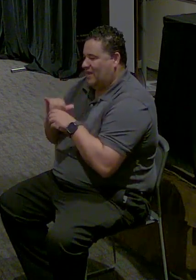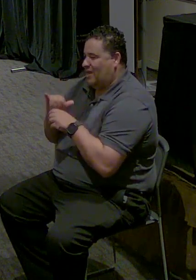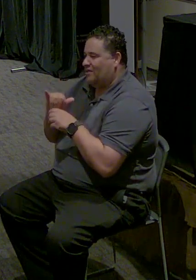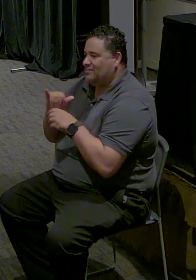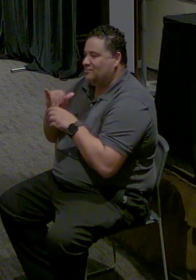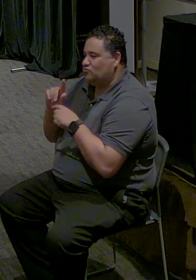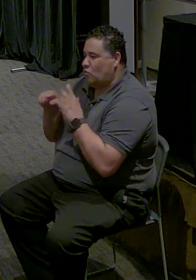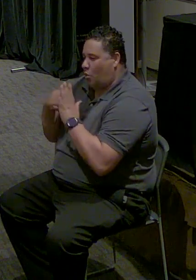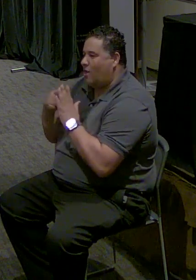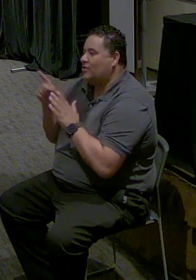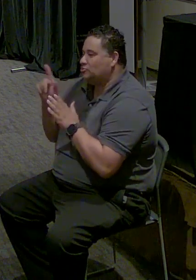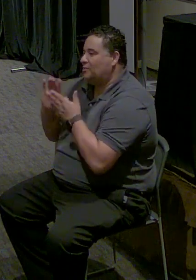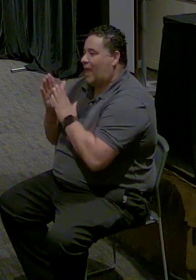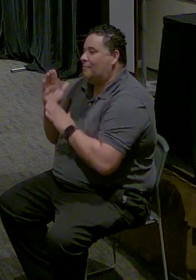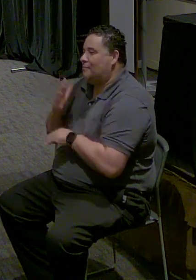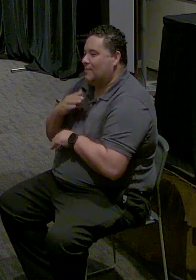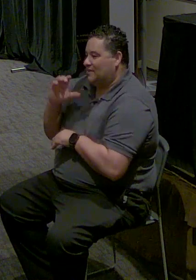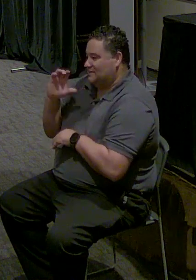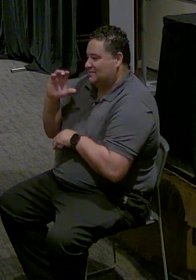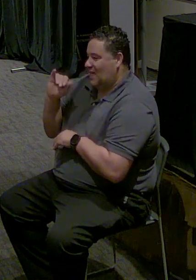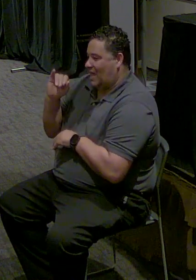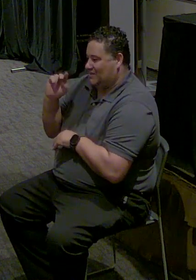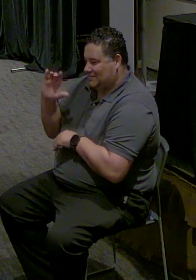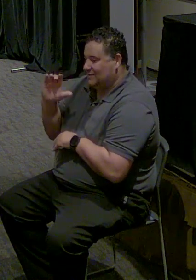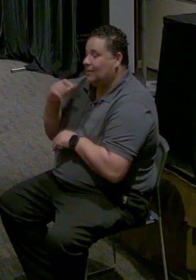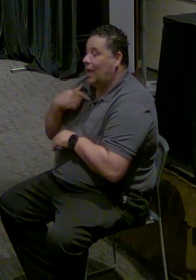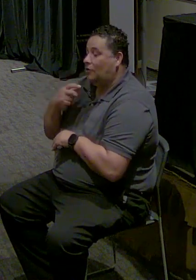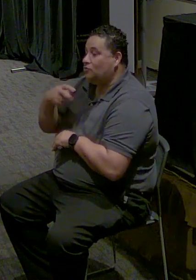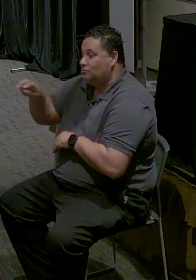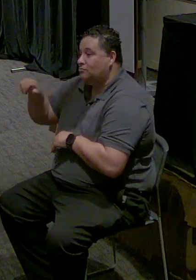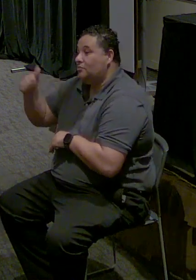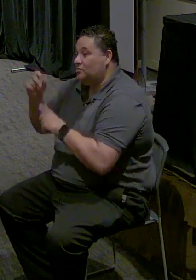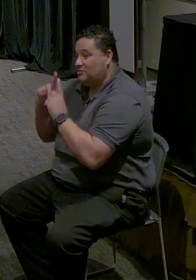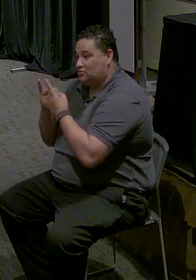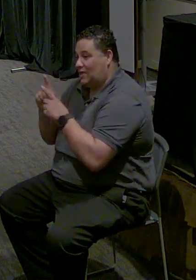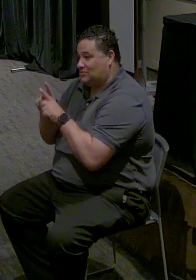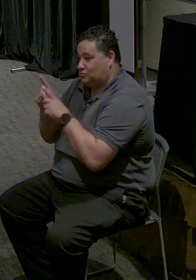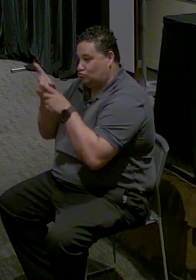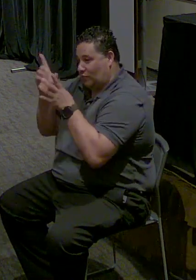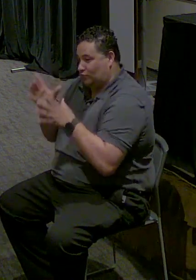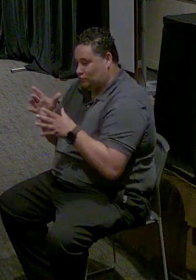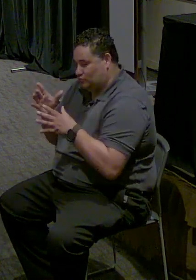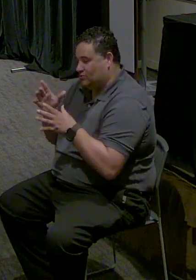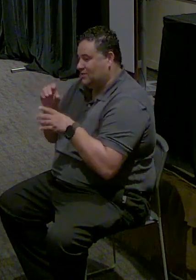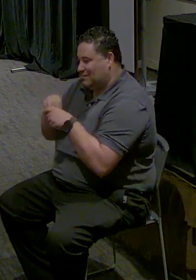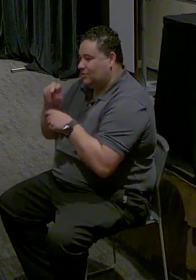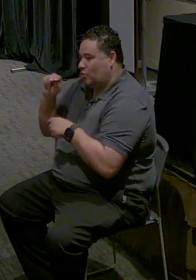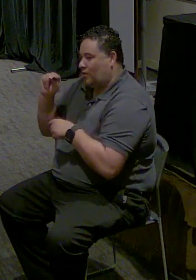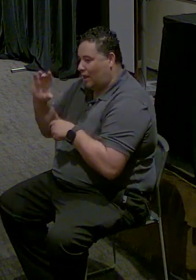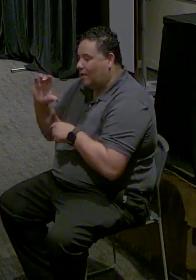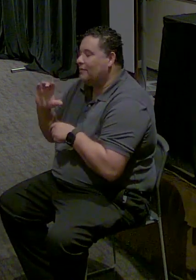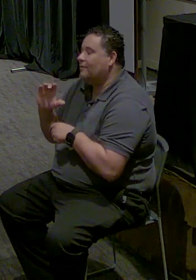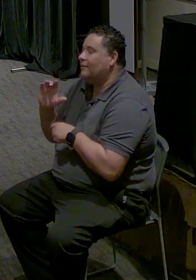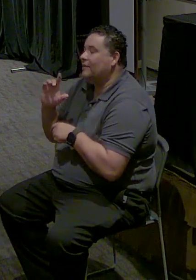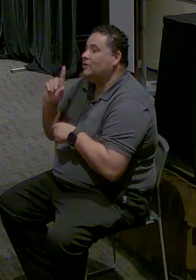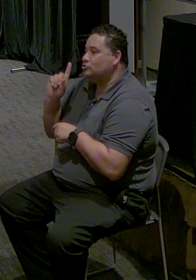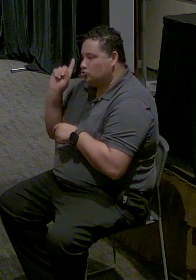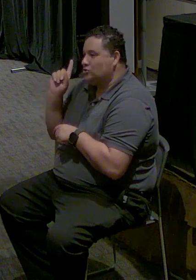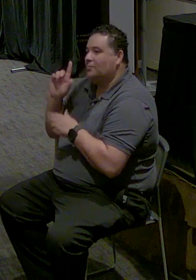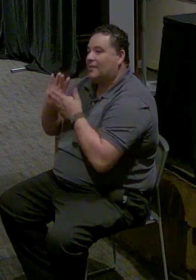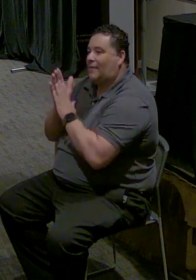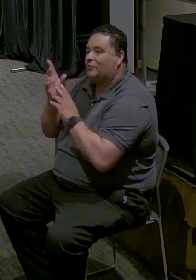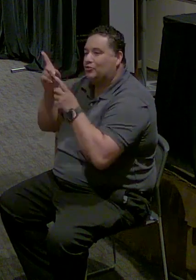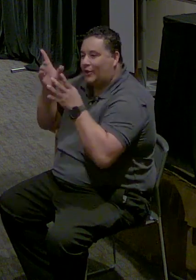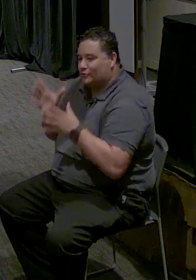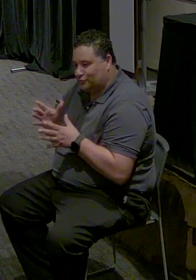my CIMC. Then when I transitioned to another district as director in North Carolina, she became the